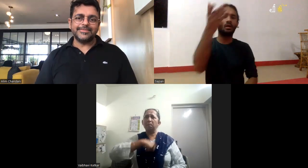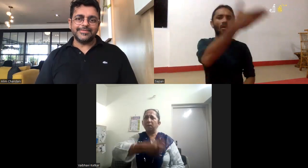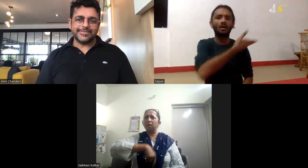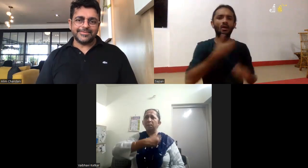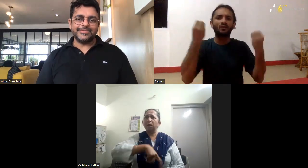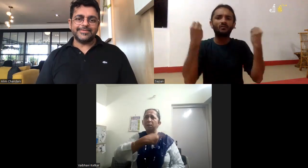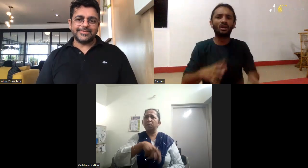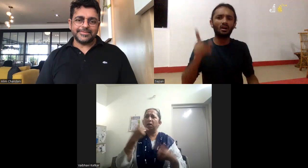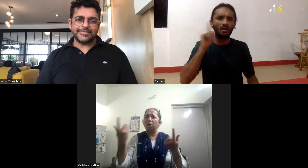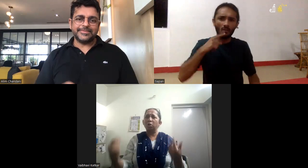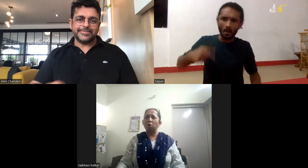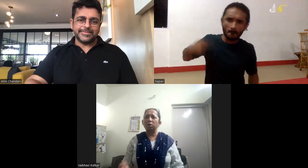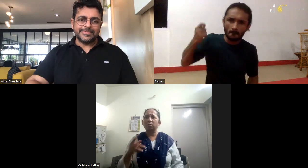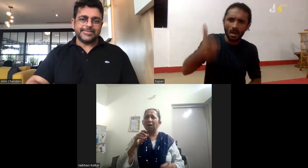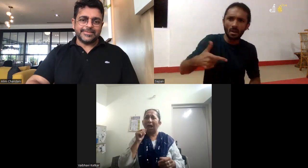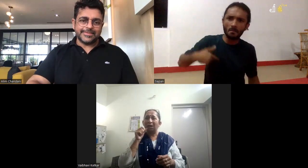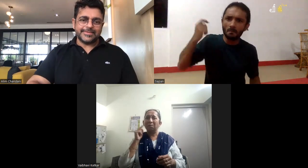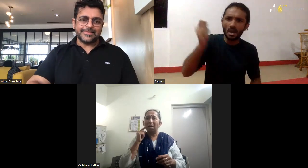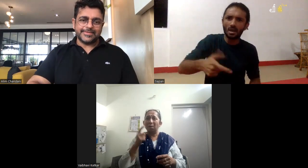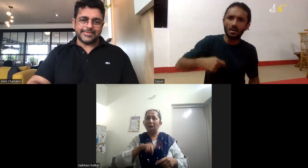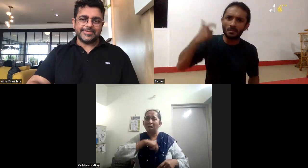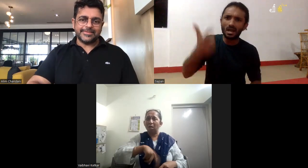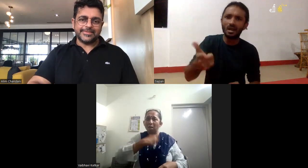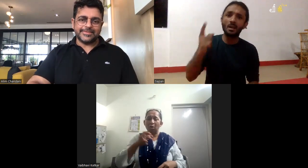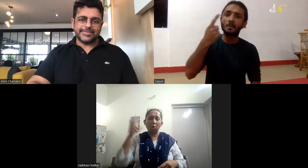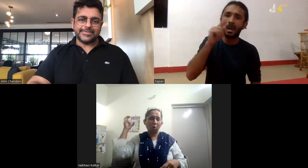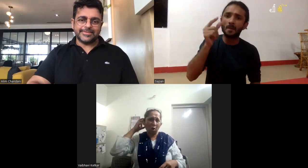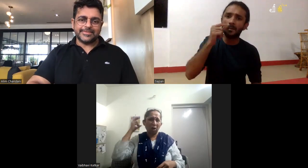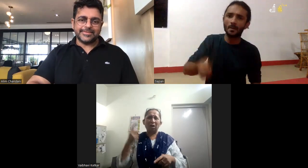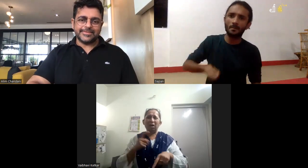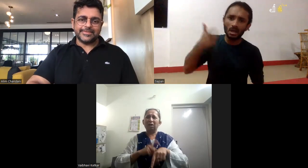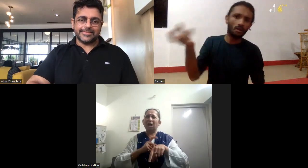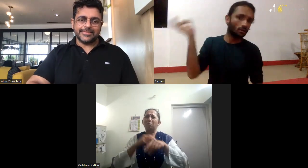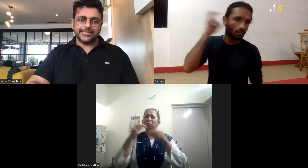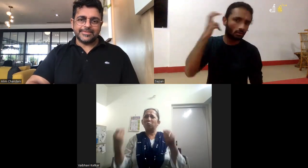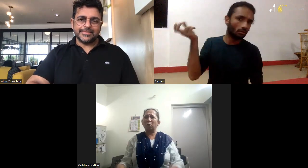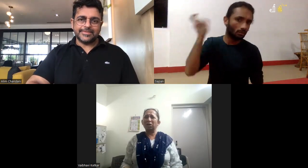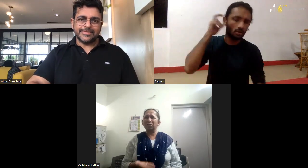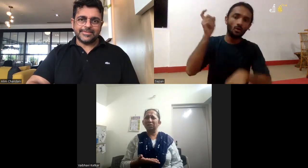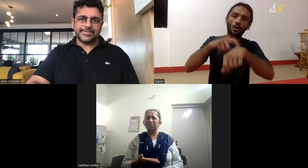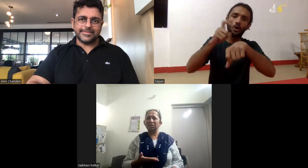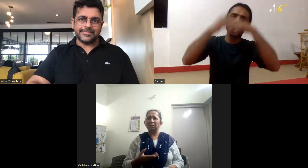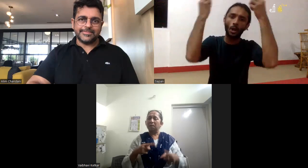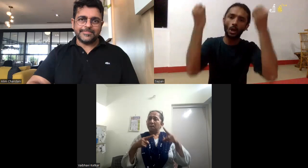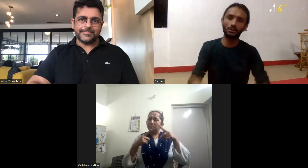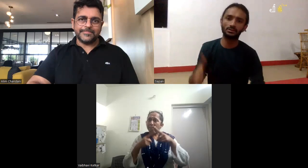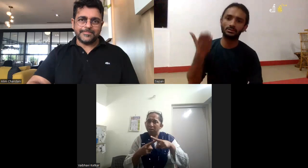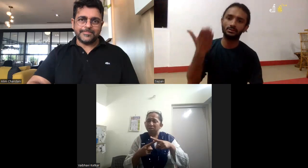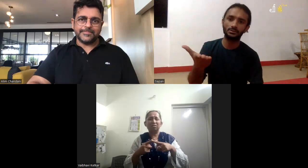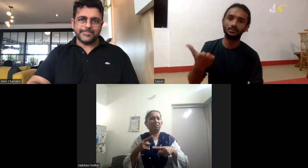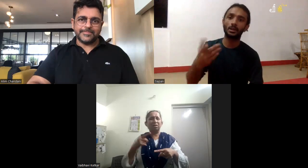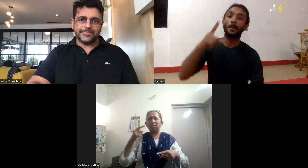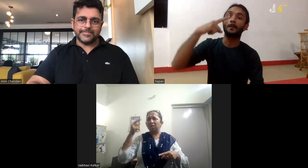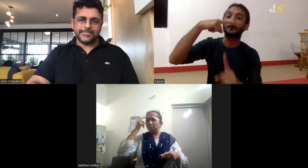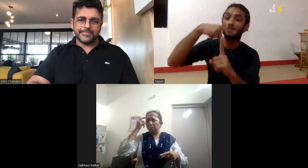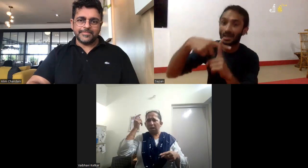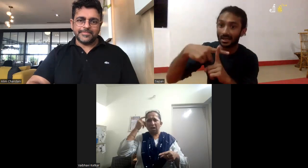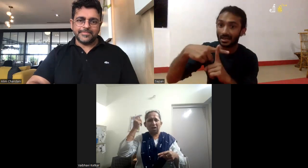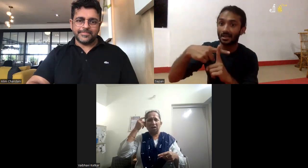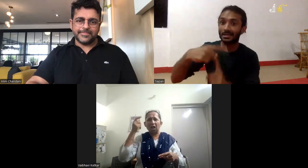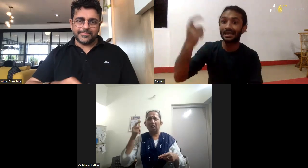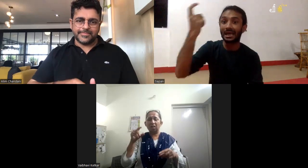a hearing. I have a hearing family from childhood. I have been learning speech therapy and all. I've been trying that.